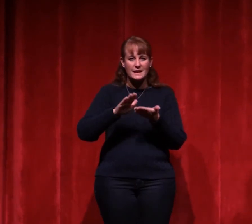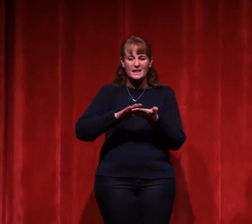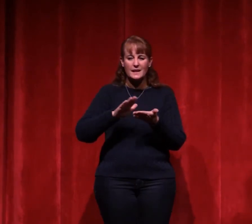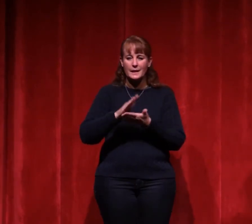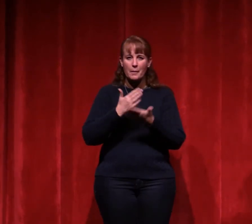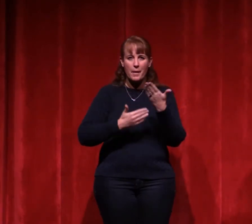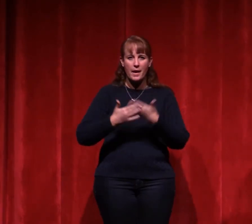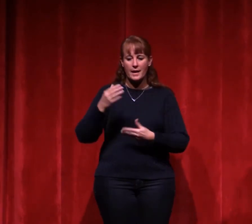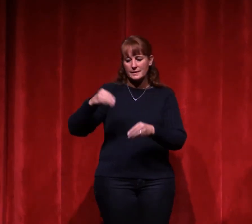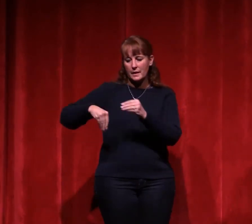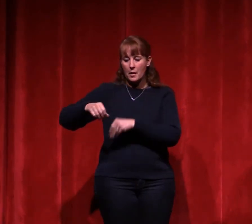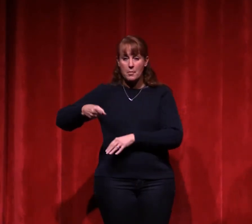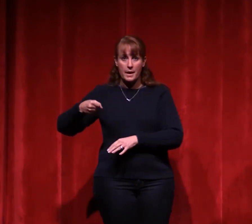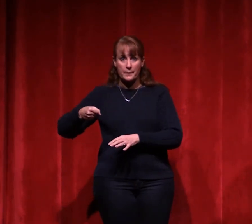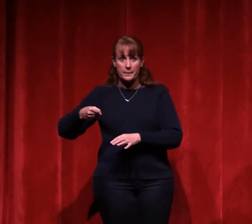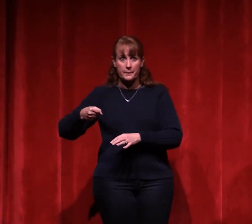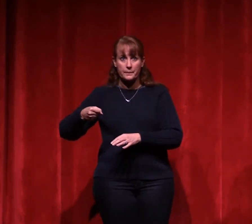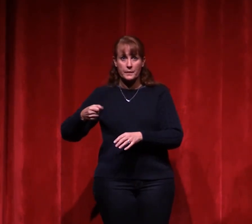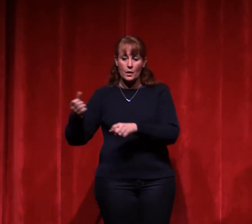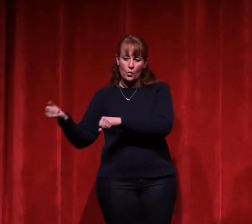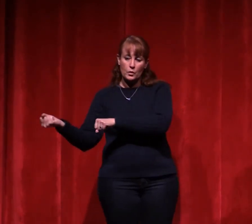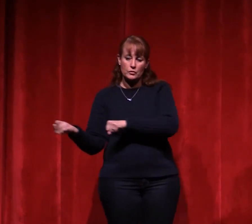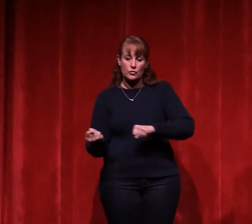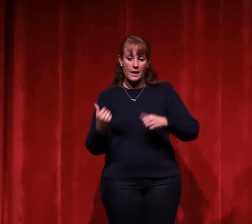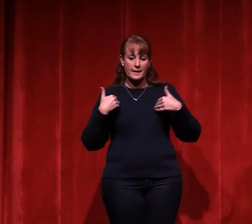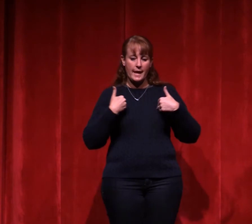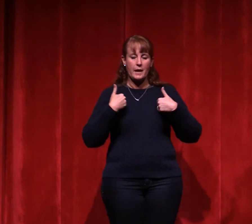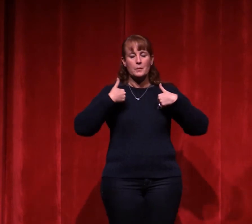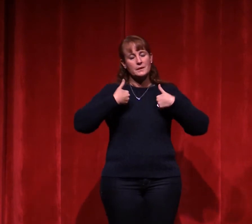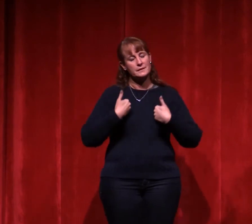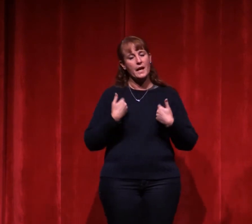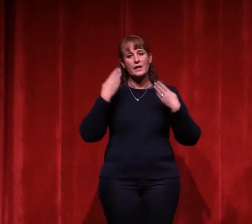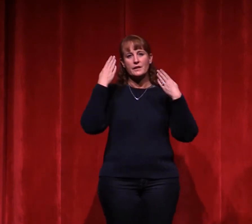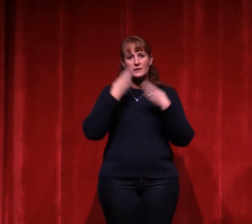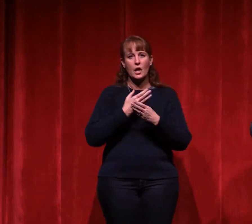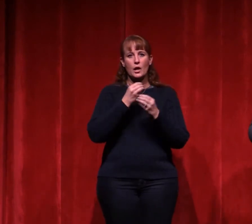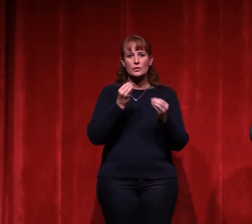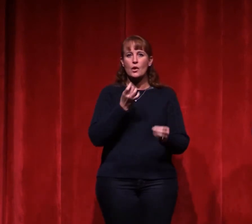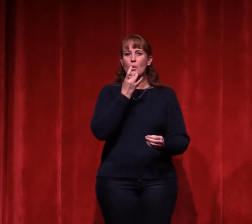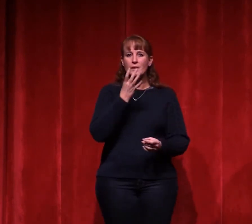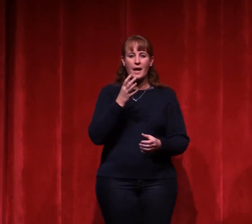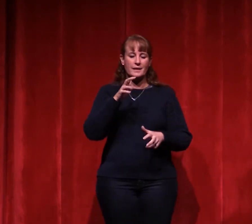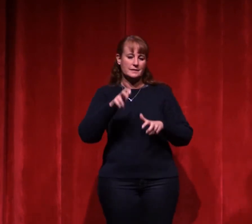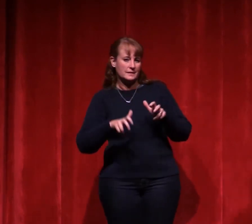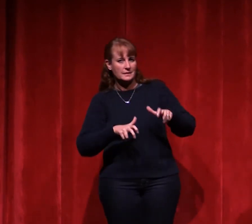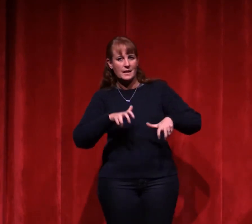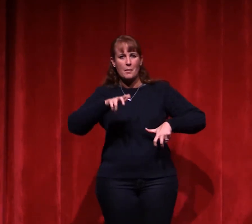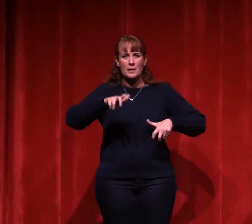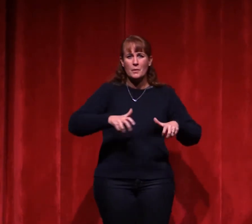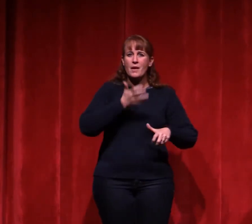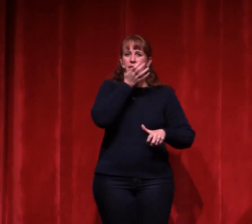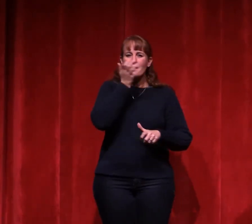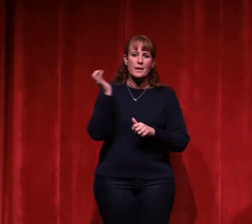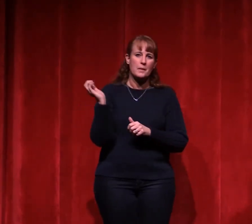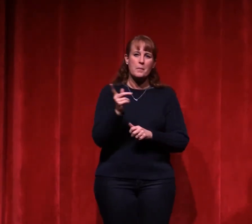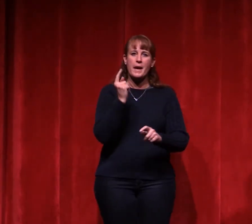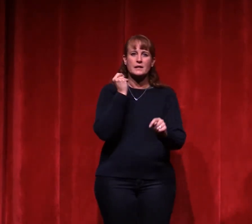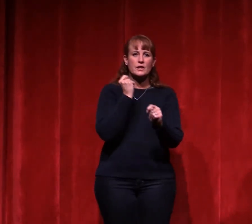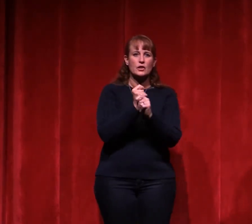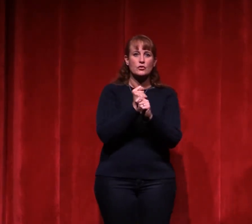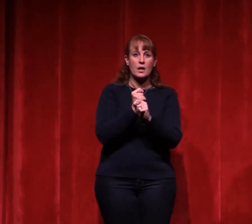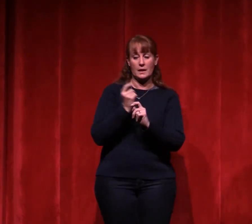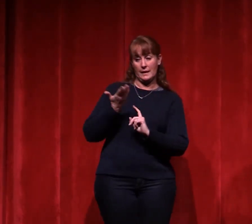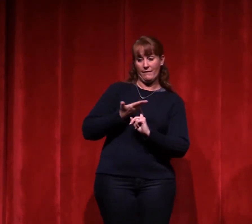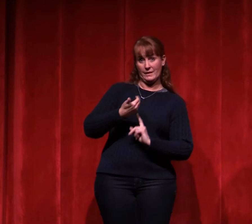packed my bag. We drug the animal, tired, in the dark, with no light, stumbling around in the field back to the truck,